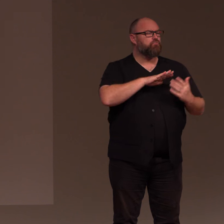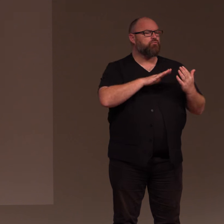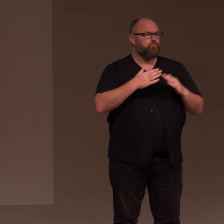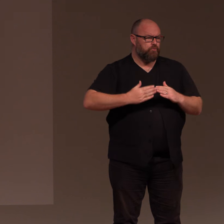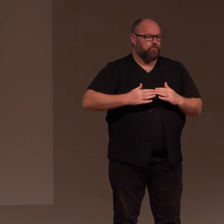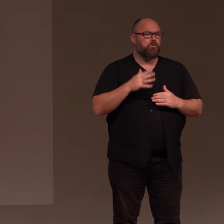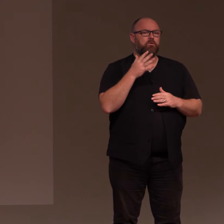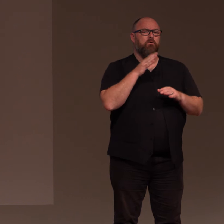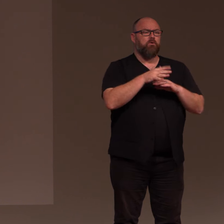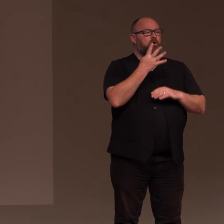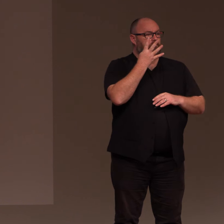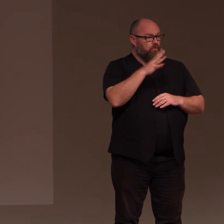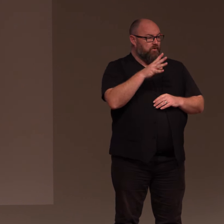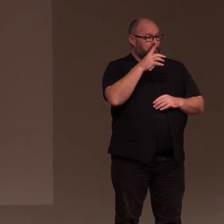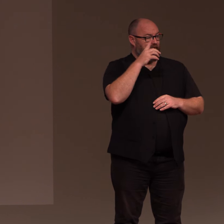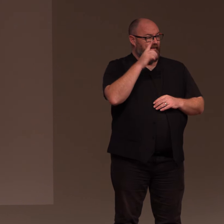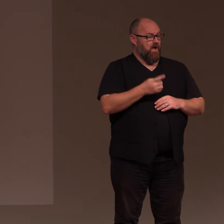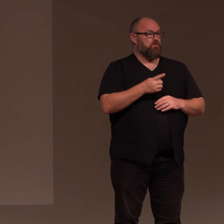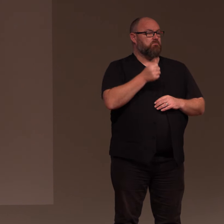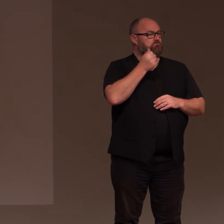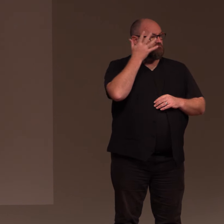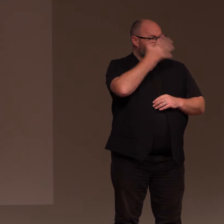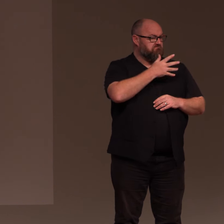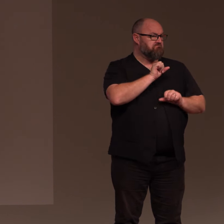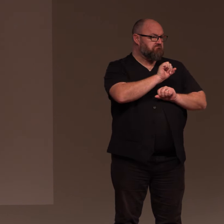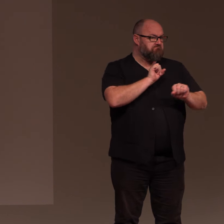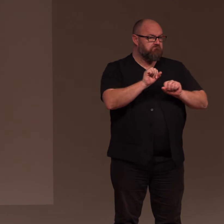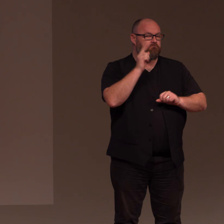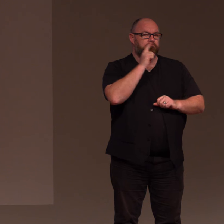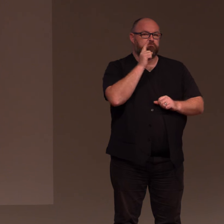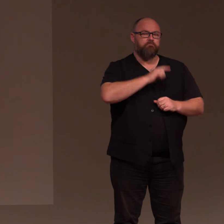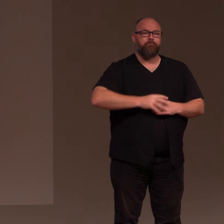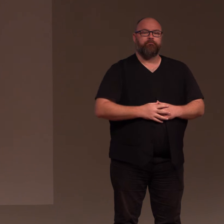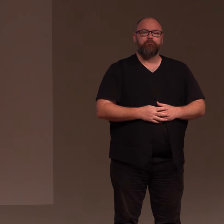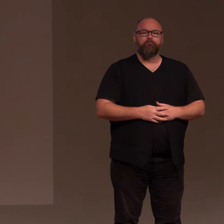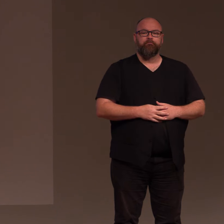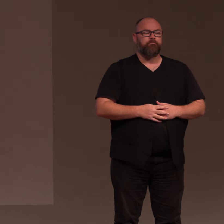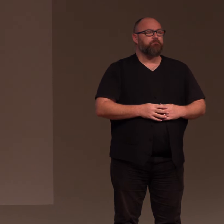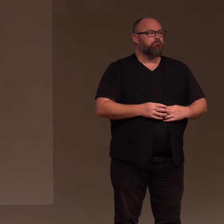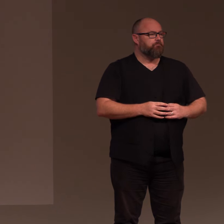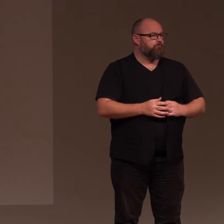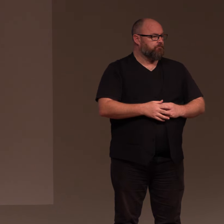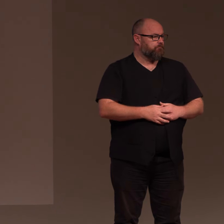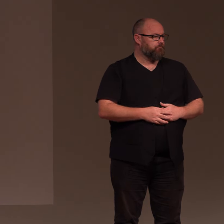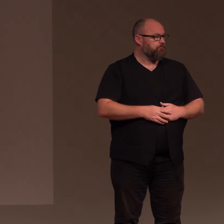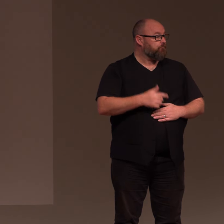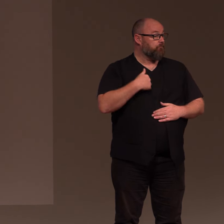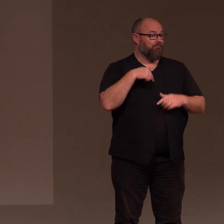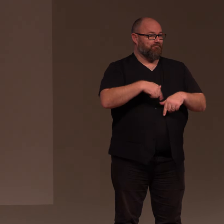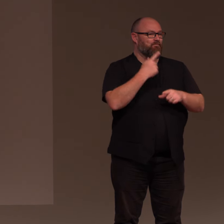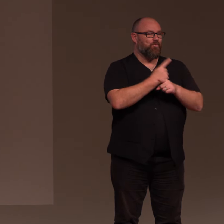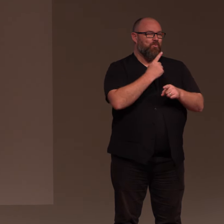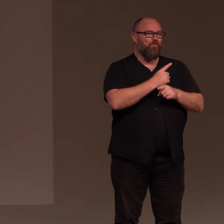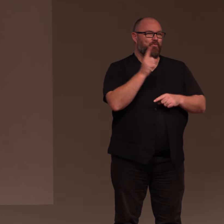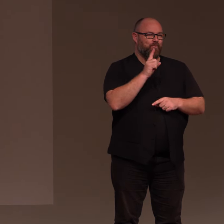to 40,000 Aboriginal people. And what I'd like to talk about